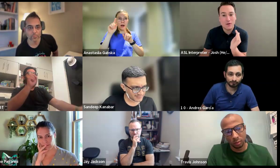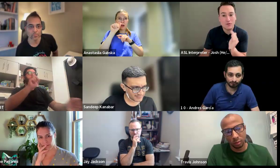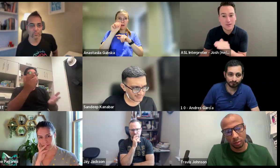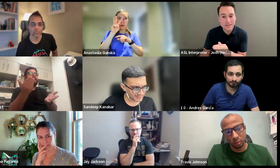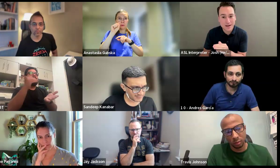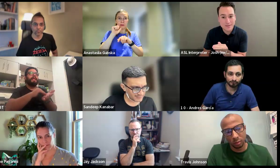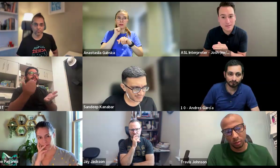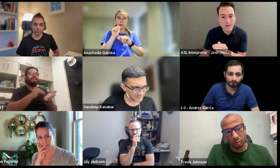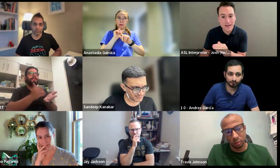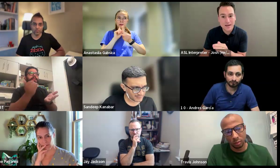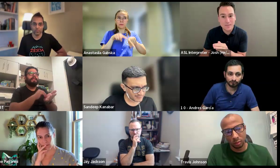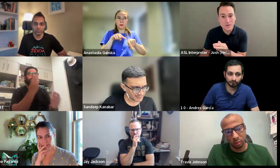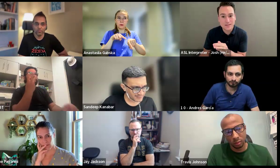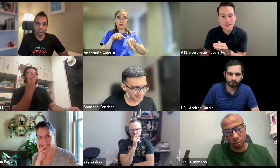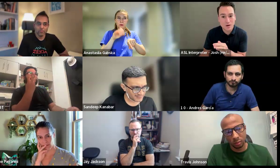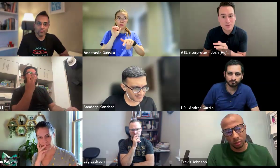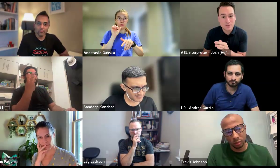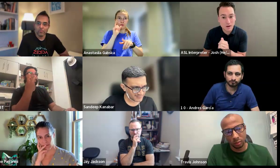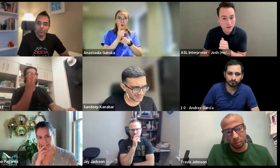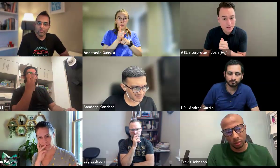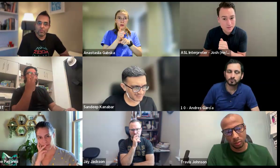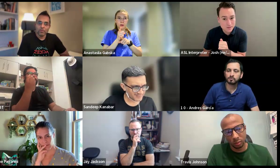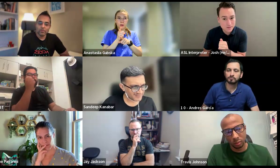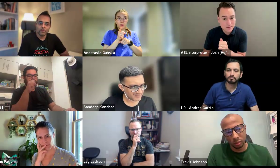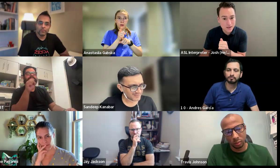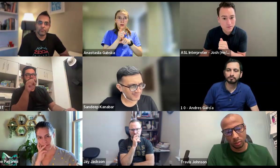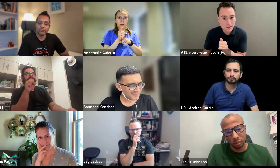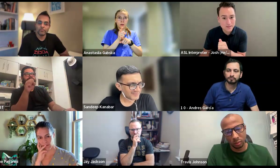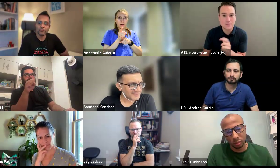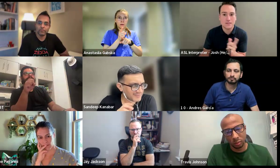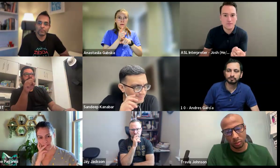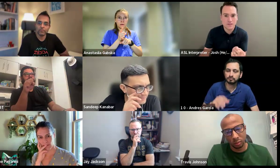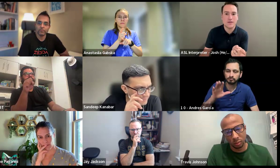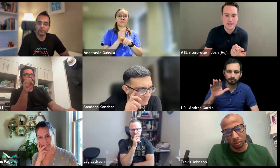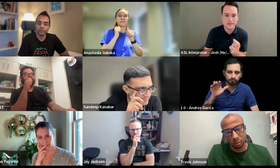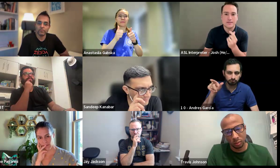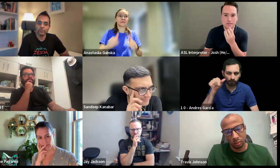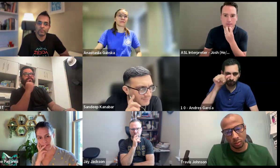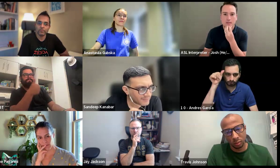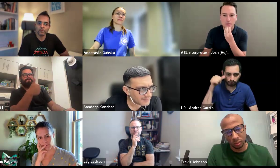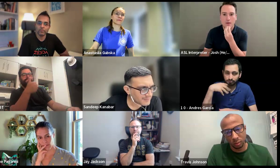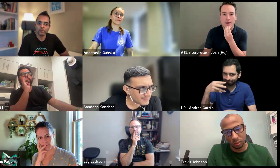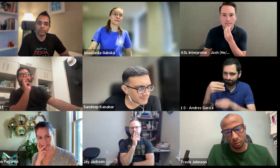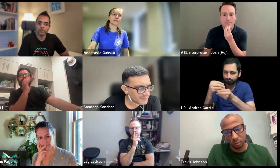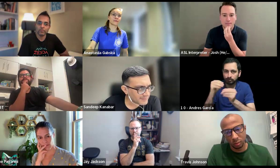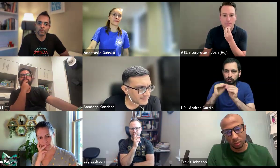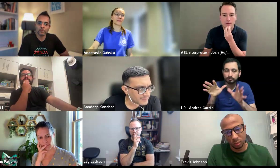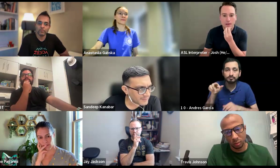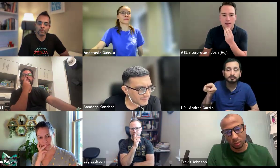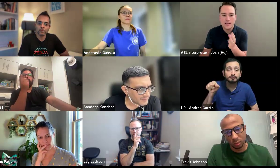email 3 times, but AWS did not respond? Is that correct? This is Alfonso. Yes. Okay.